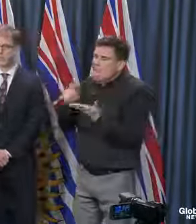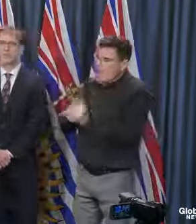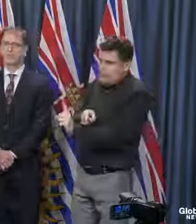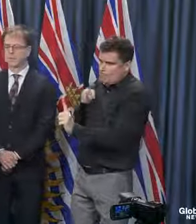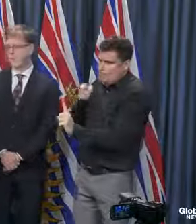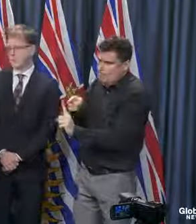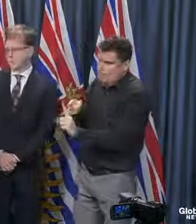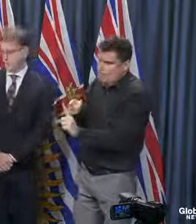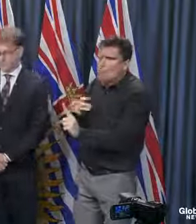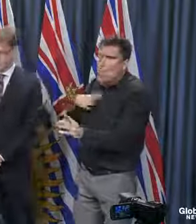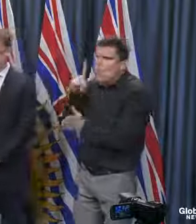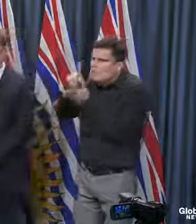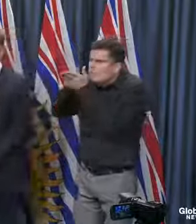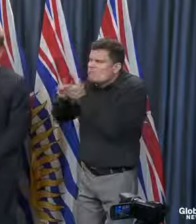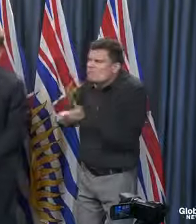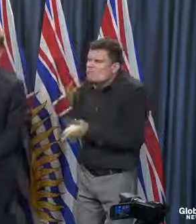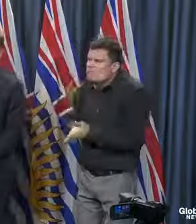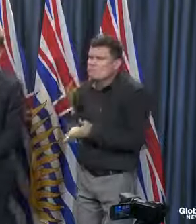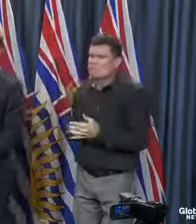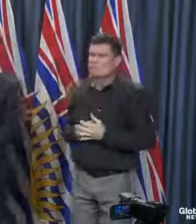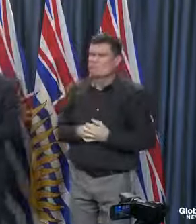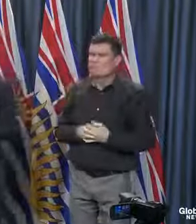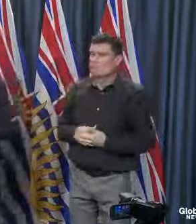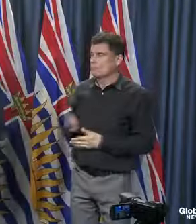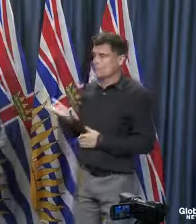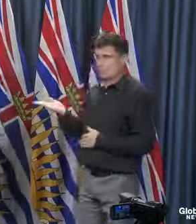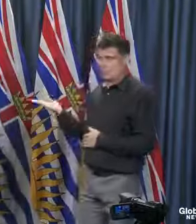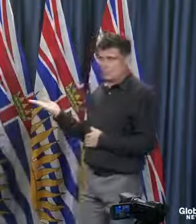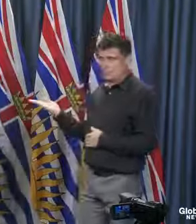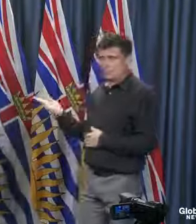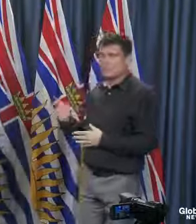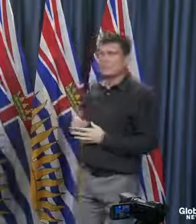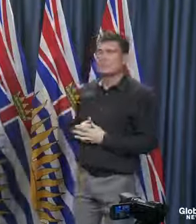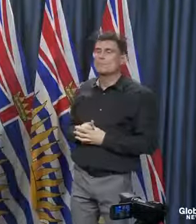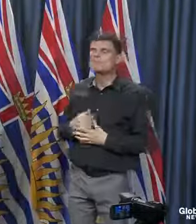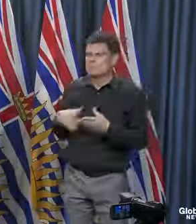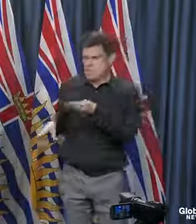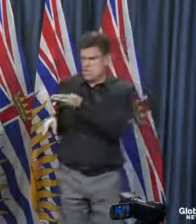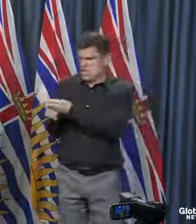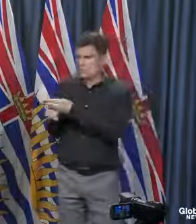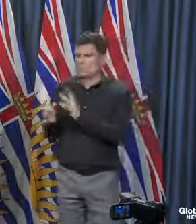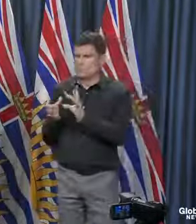find out. Yeah, and just to say that obviously this is an